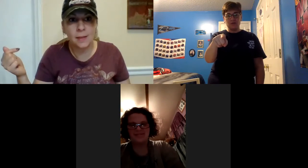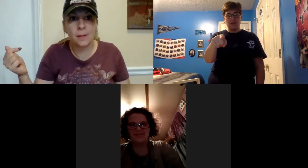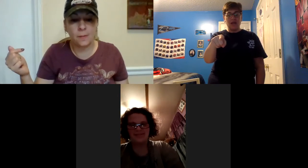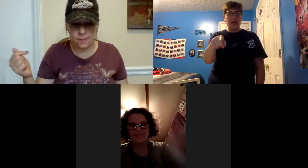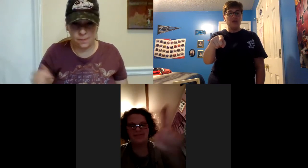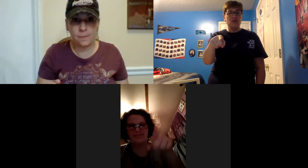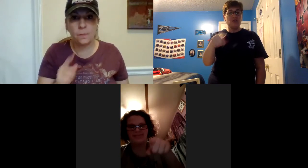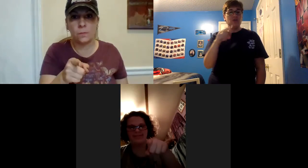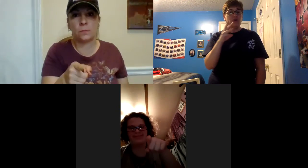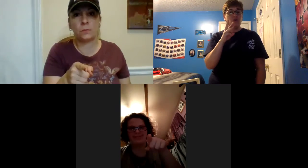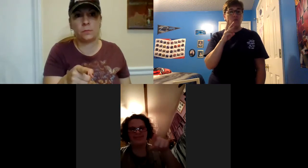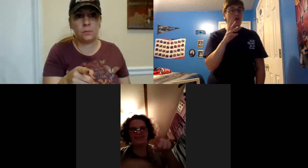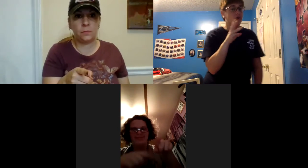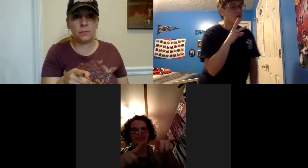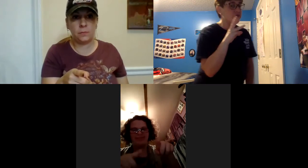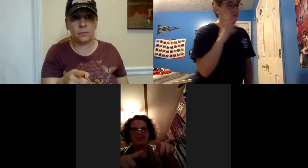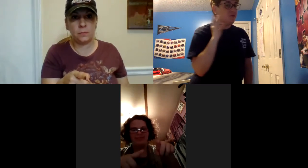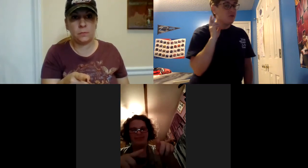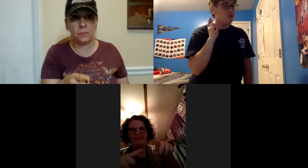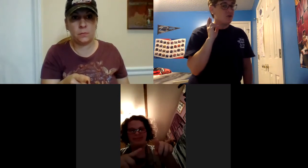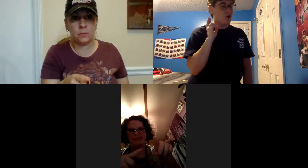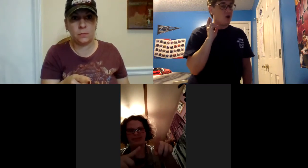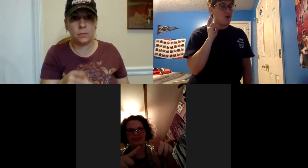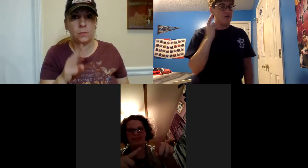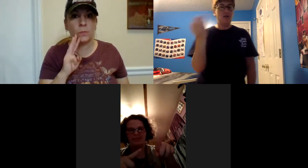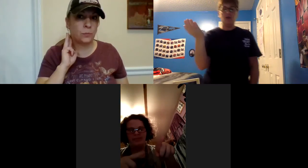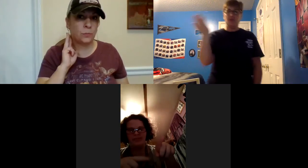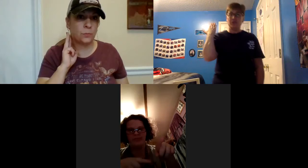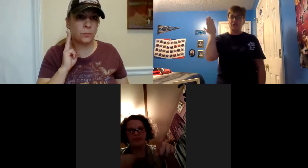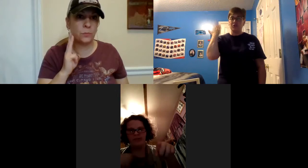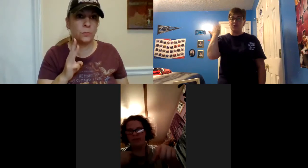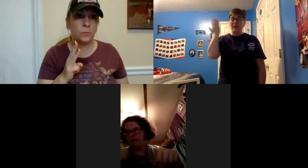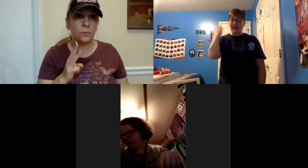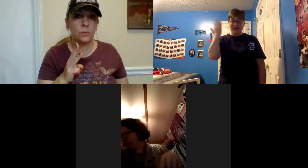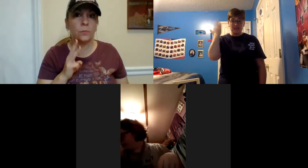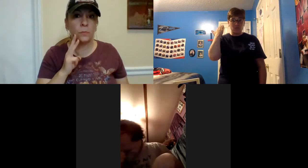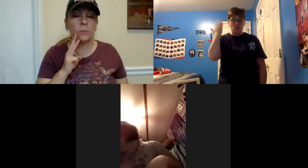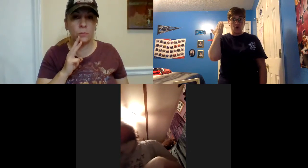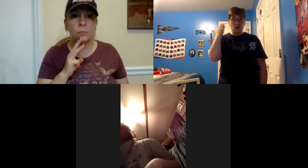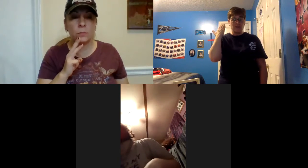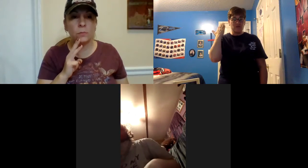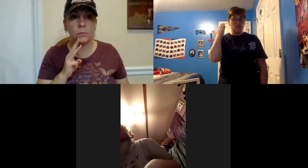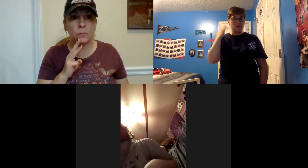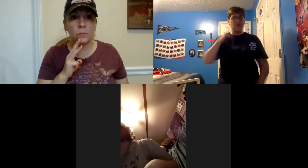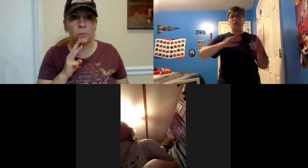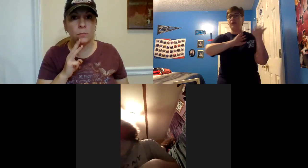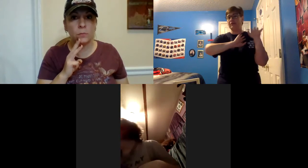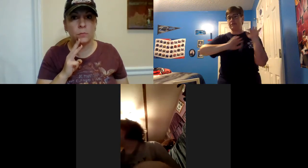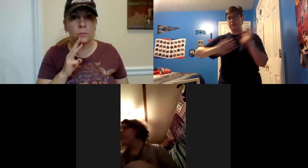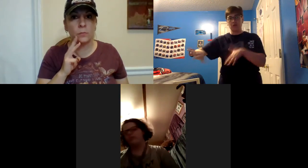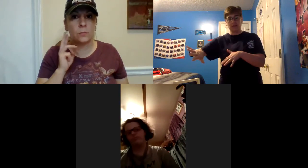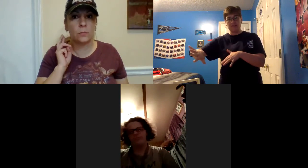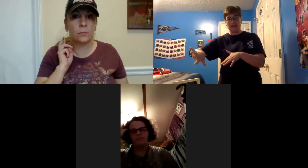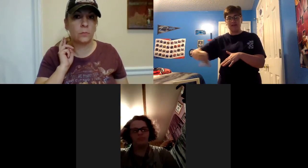you, and you can do your were, your W to your R, or you can do past were if you want, or you